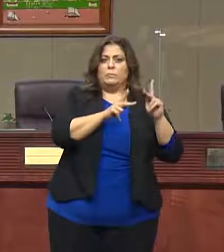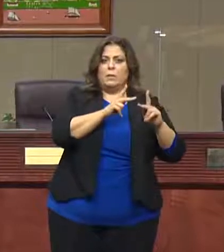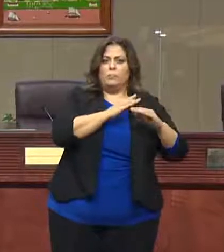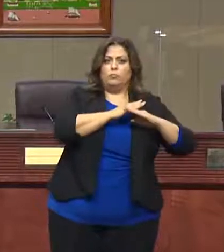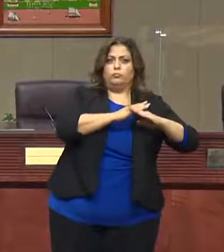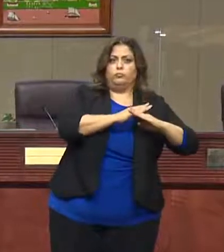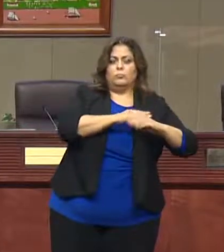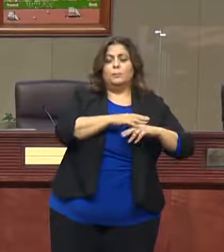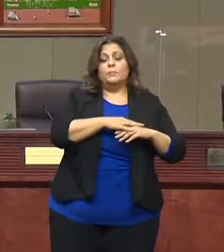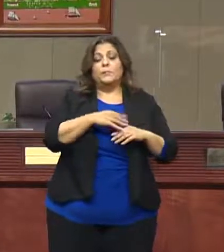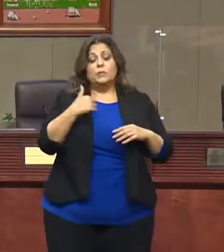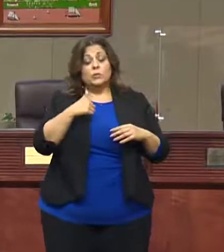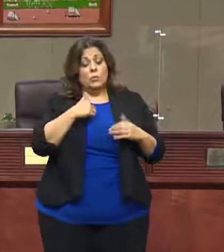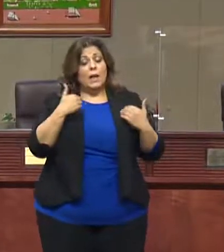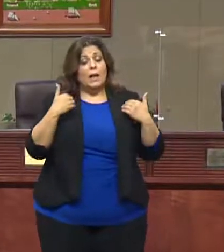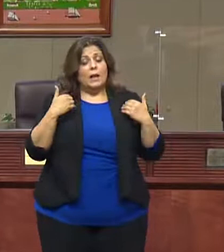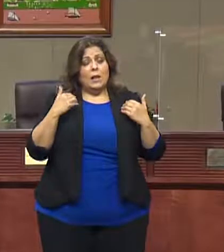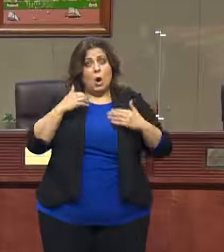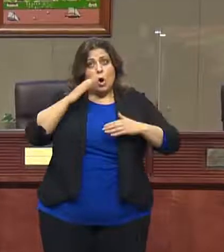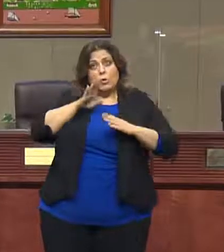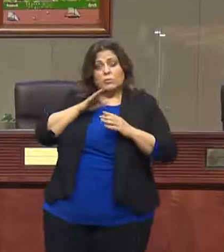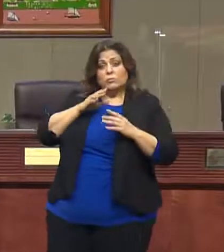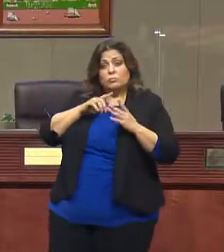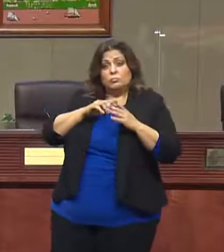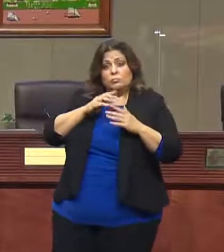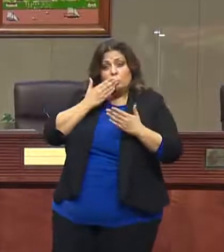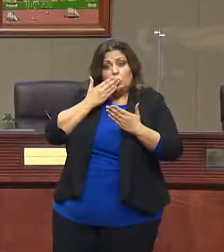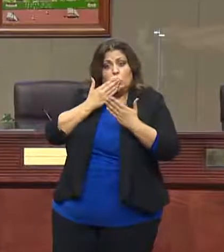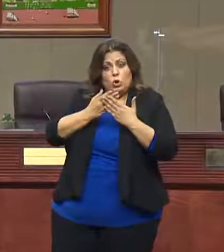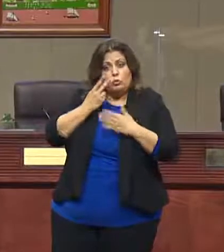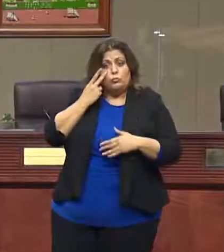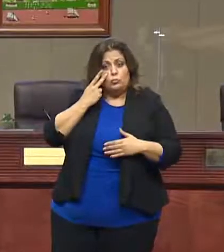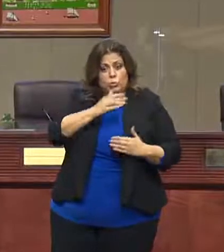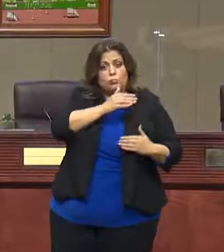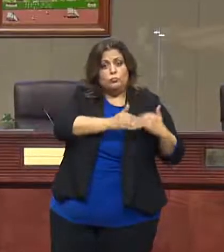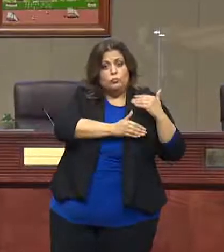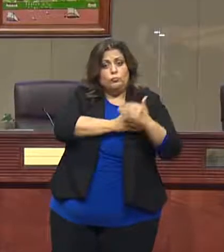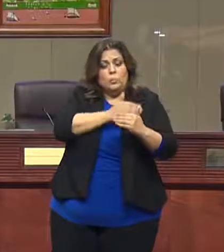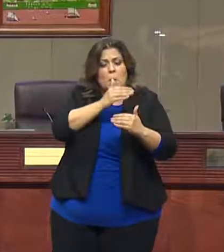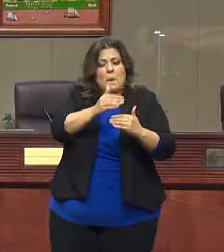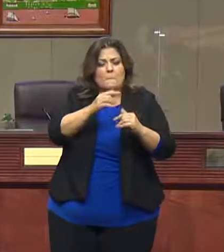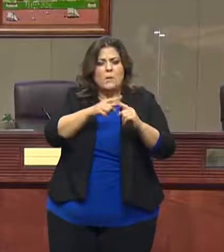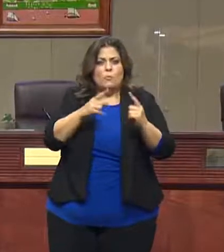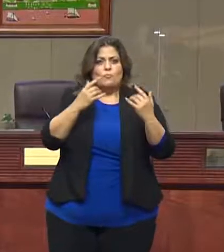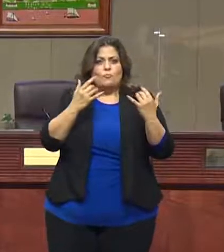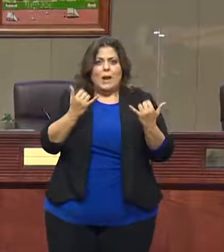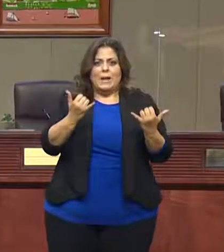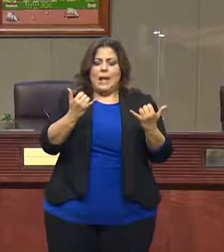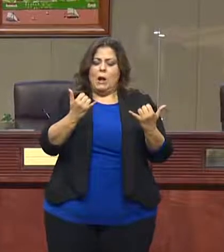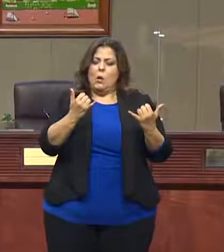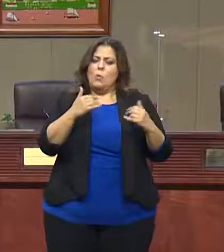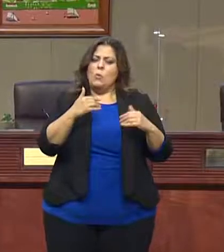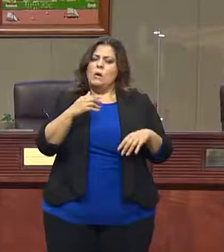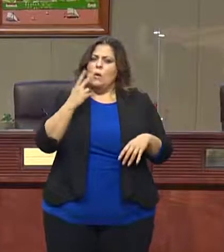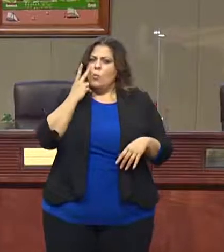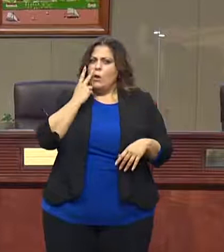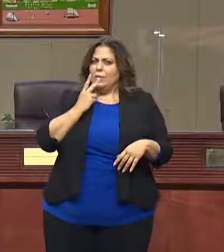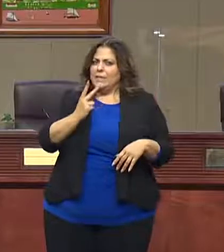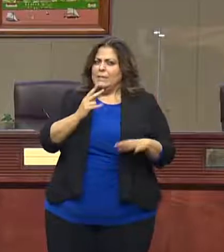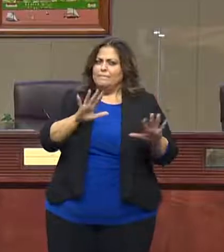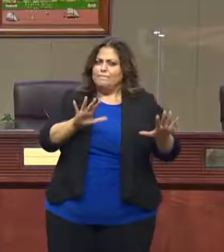but we are in a juncture where we are seeing a significant improvement in the older segment of the